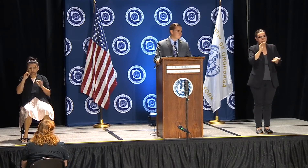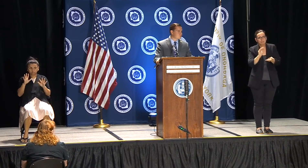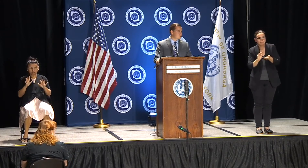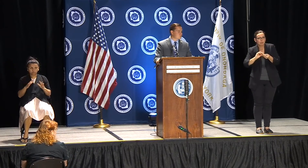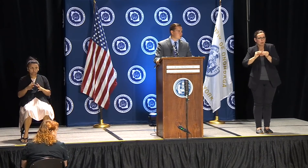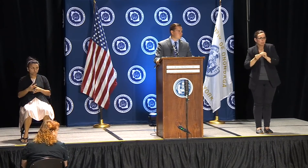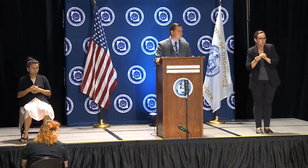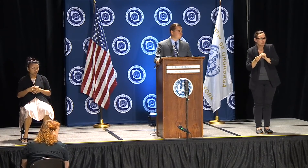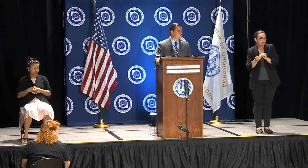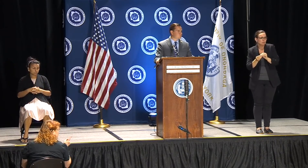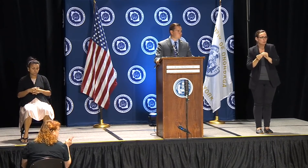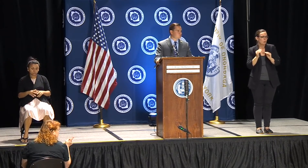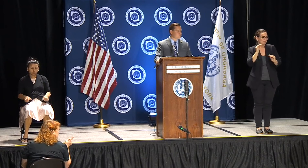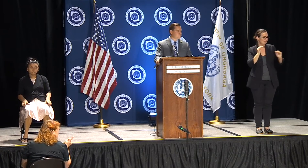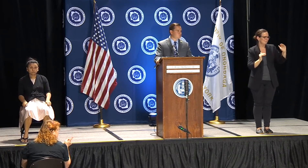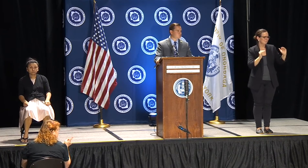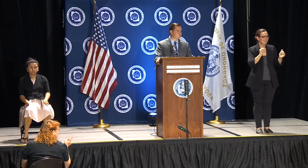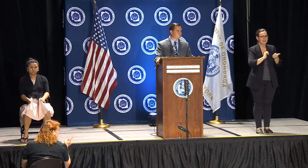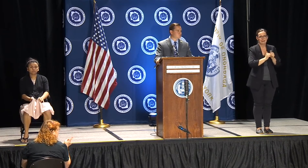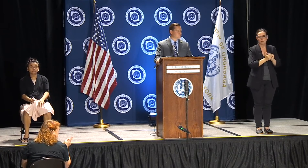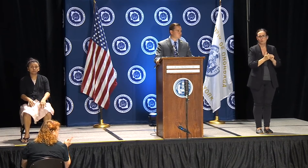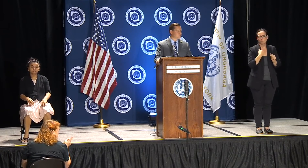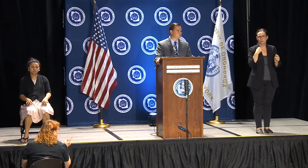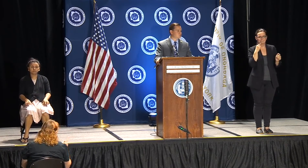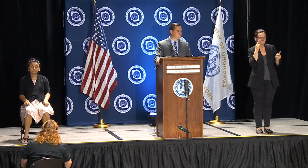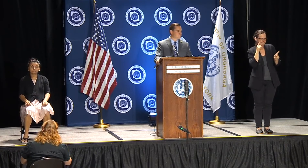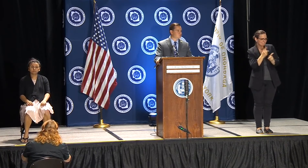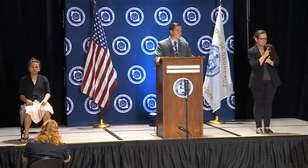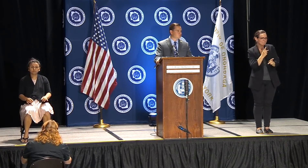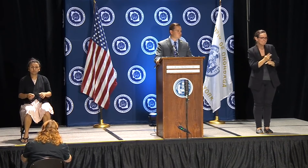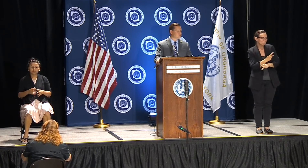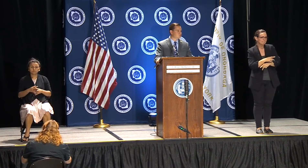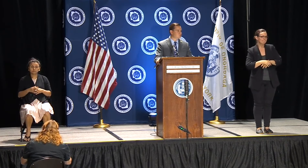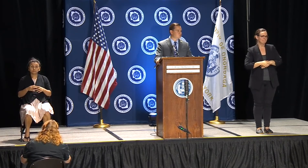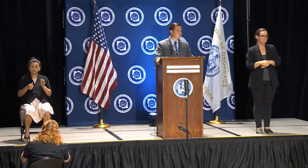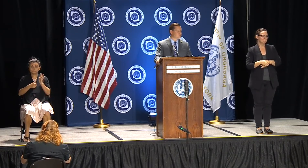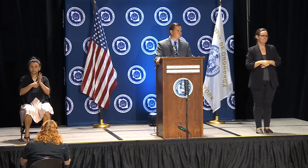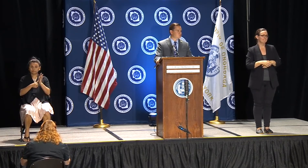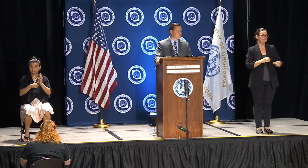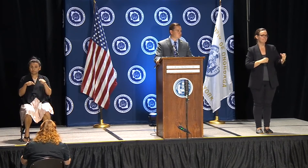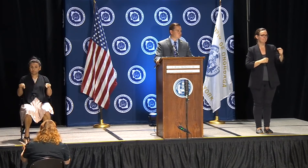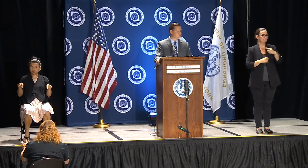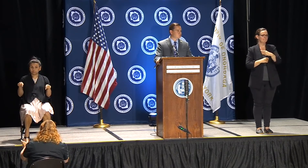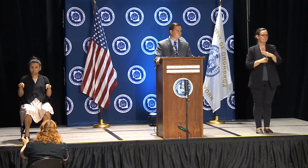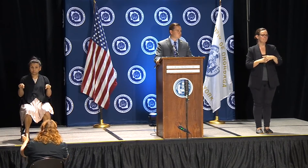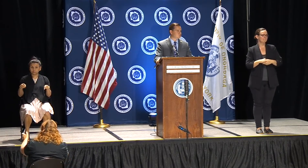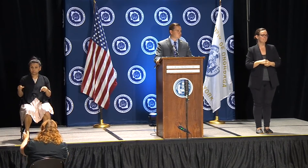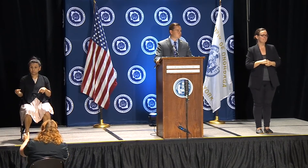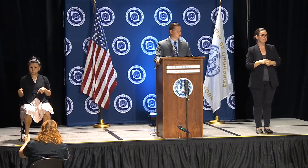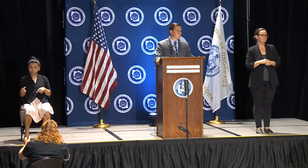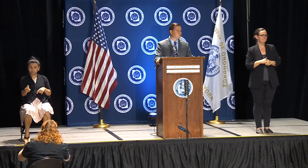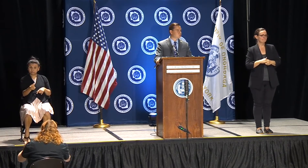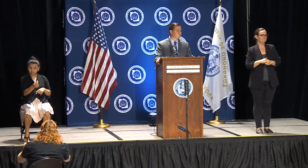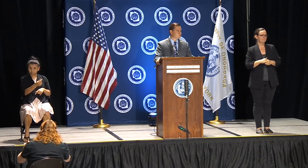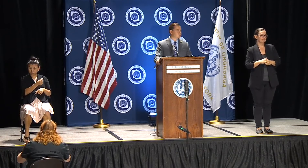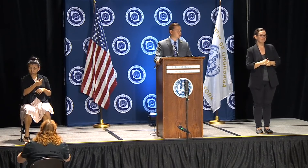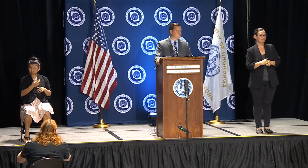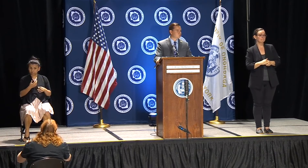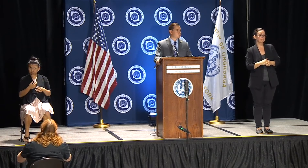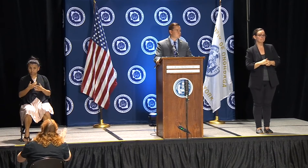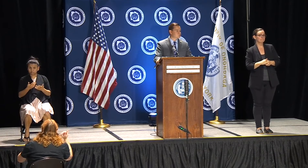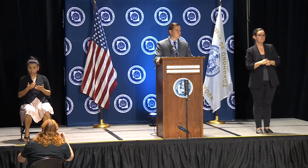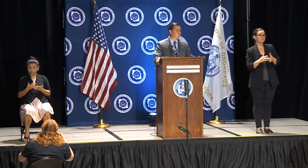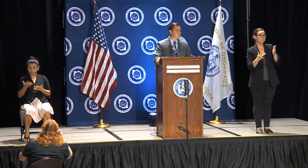With the evolving technology for testing, where it's probably sounds like it's going to go more and more to pooled testing